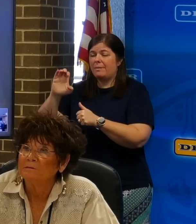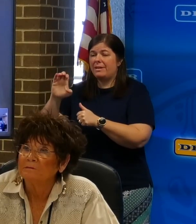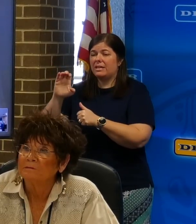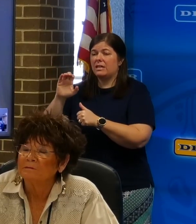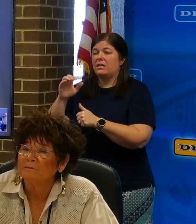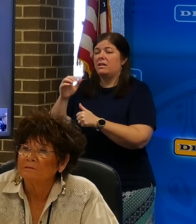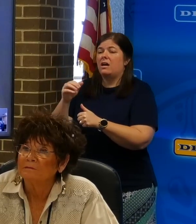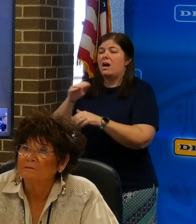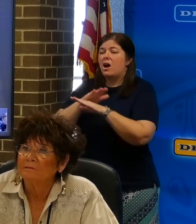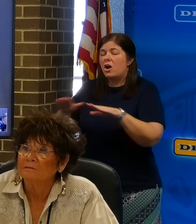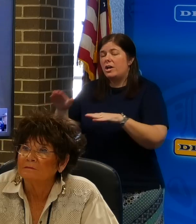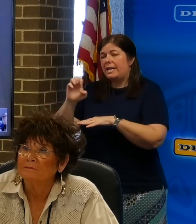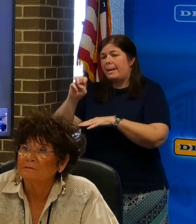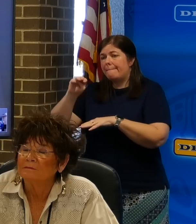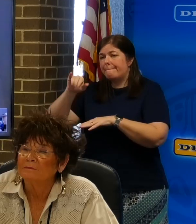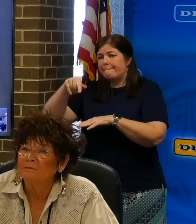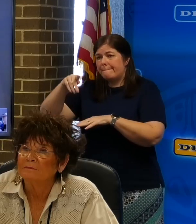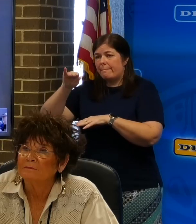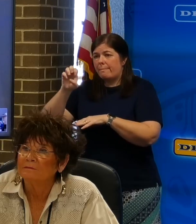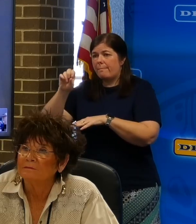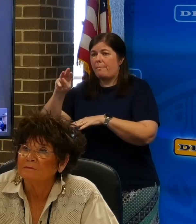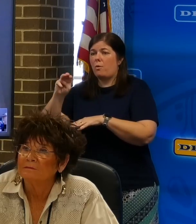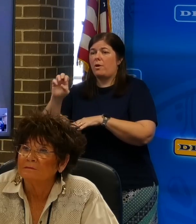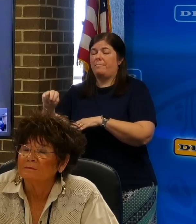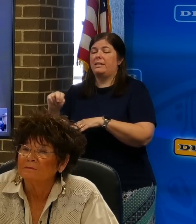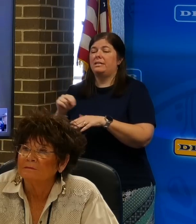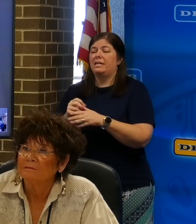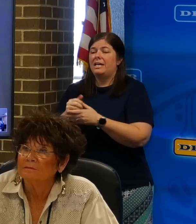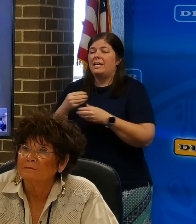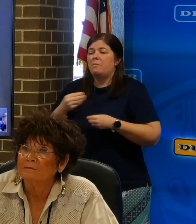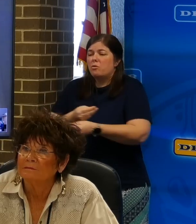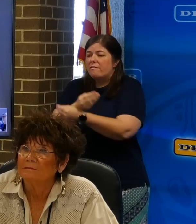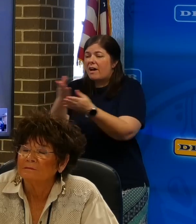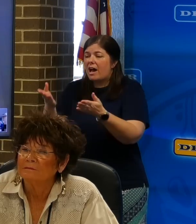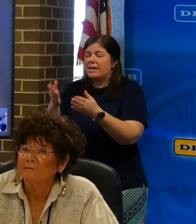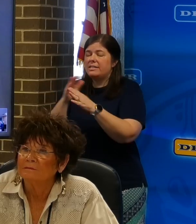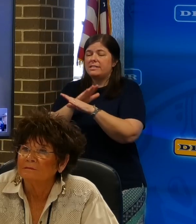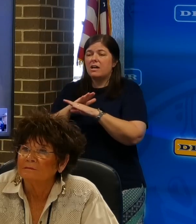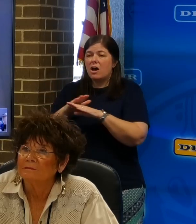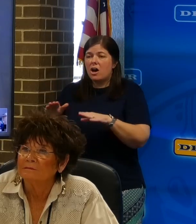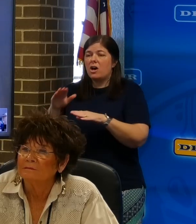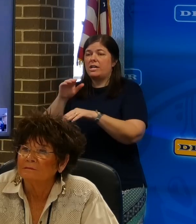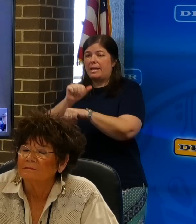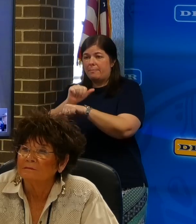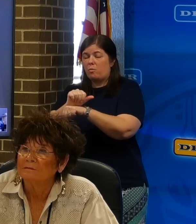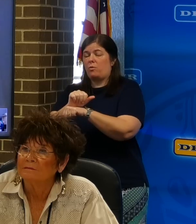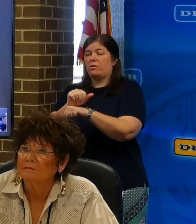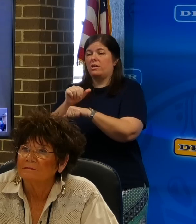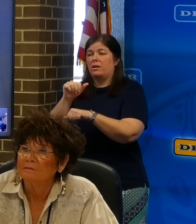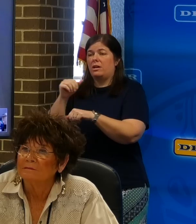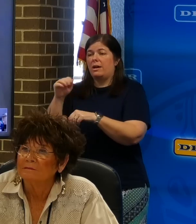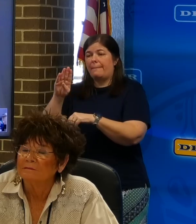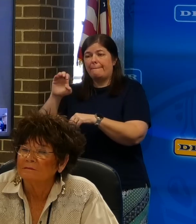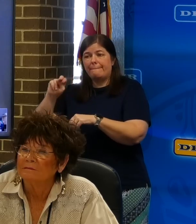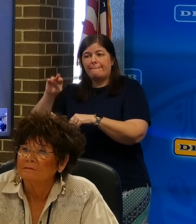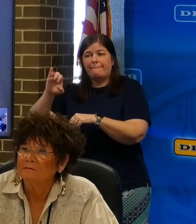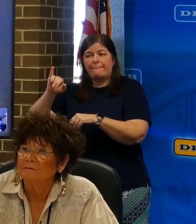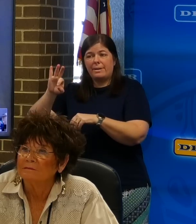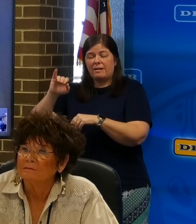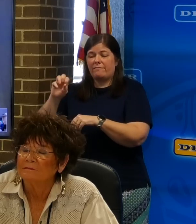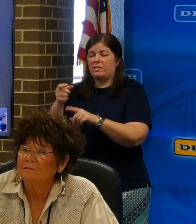or PUA. This program provides unemployment benefits to those who ordinarily would not be eligible.